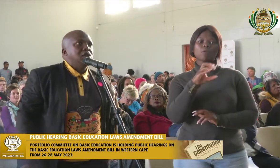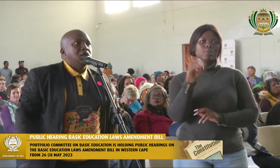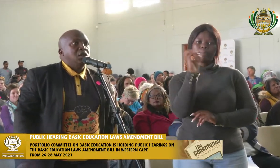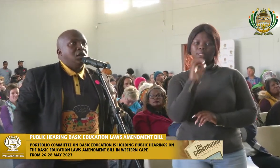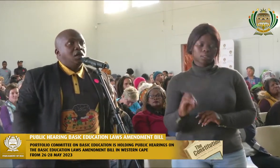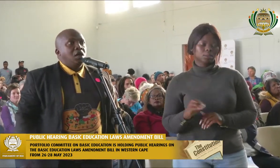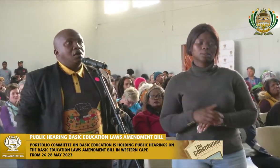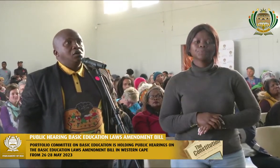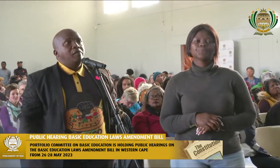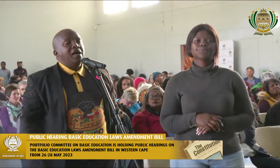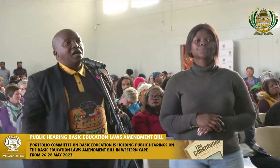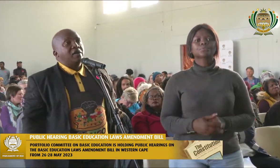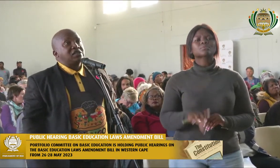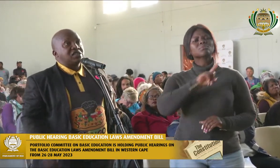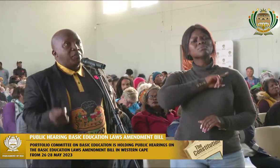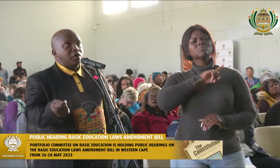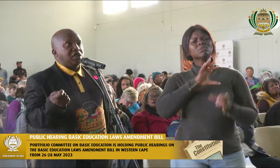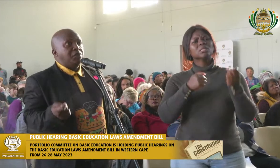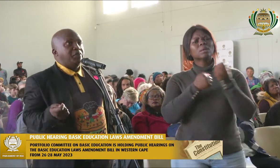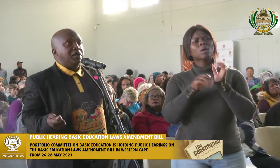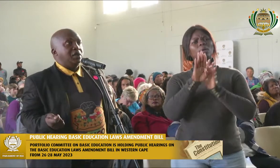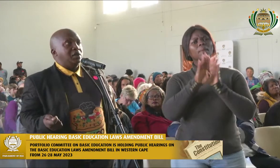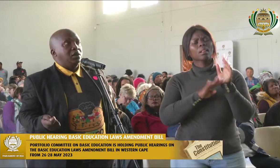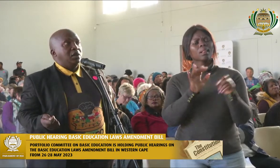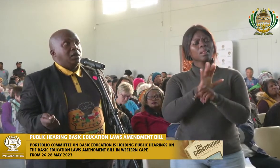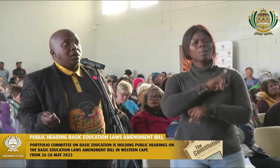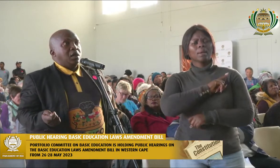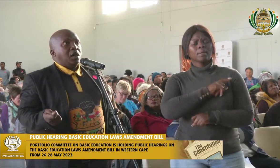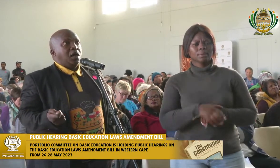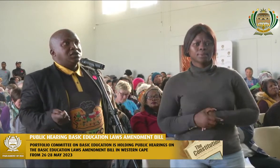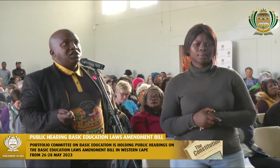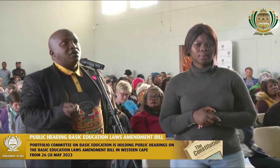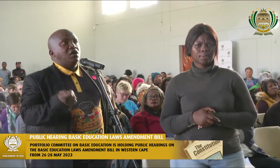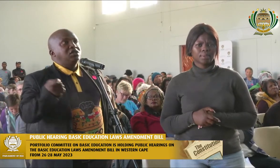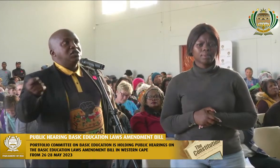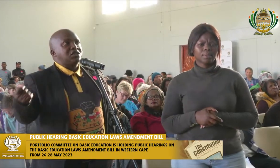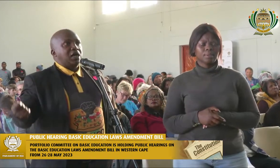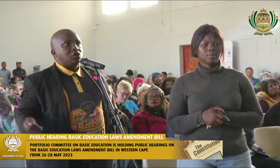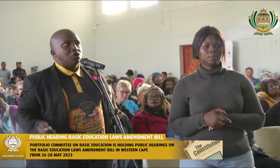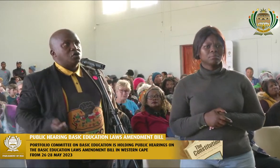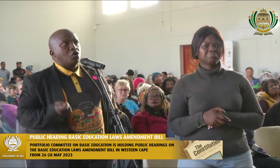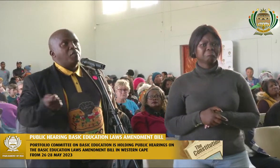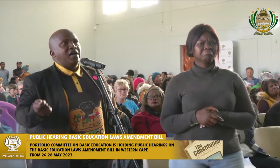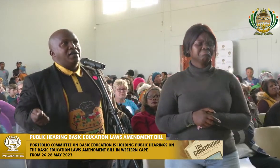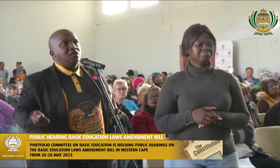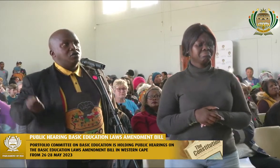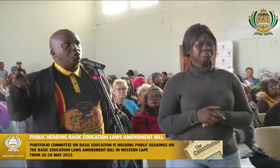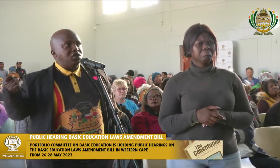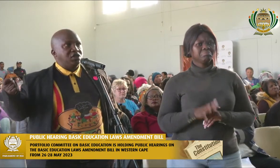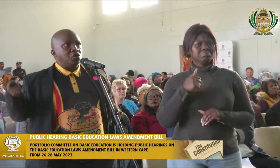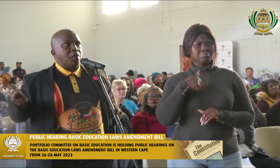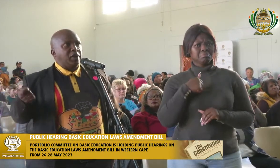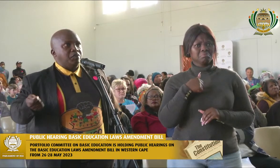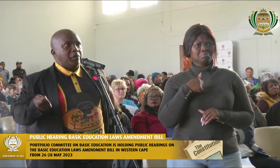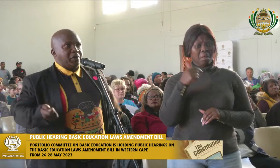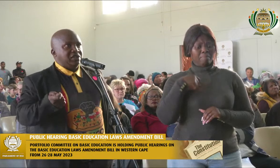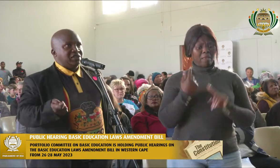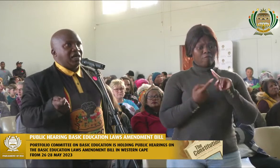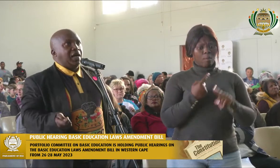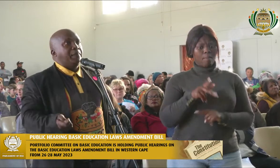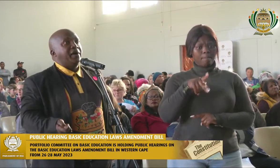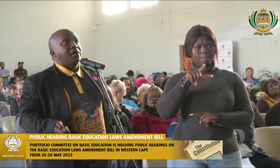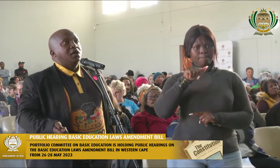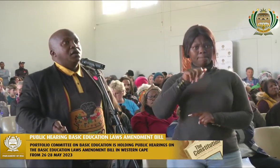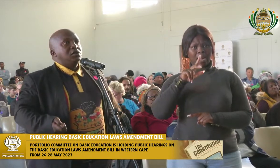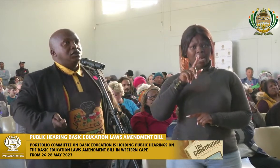100%. Unobangela uba siyisupport ibill. Asikho isizathu sokubana ndizithuthe ndisuka ePlettenberg Bay